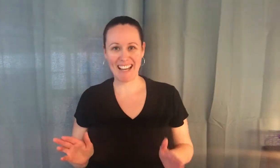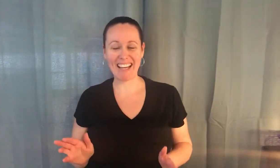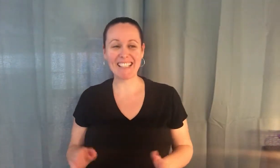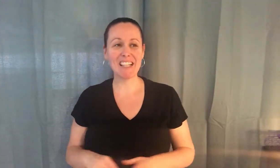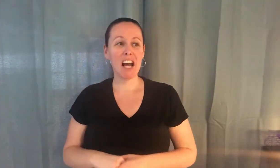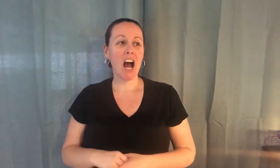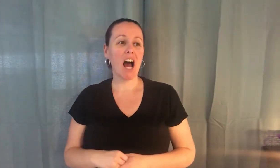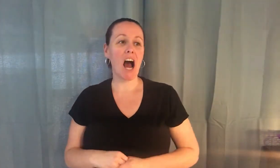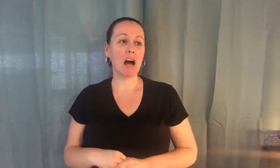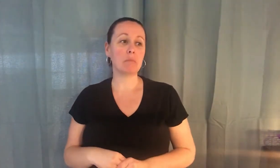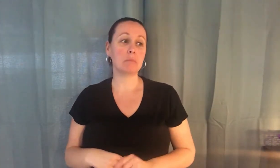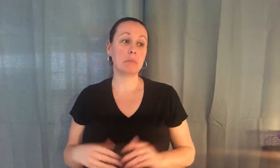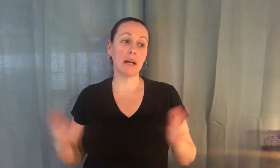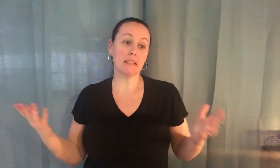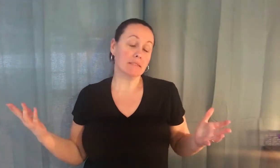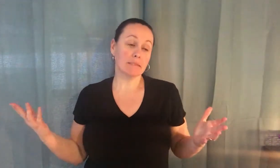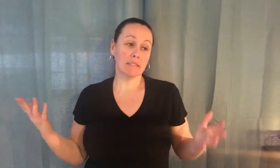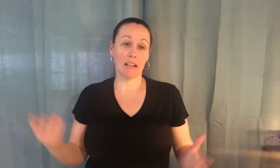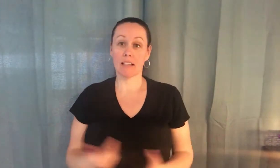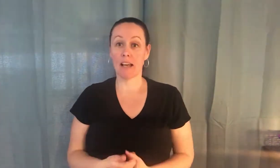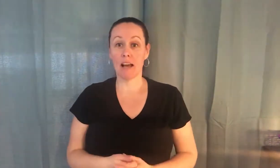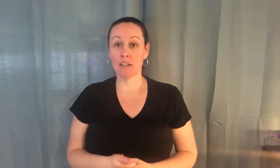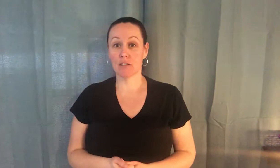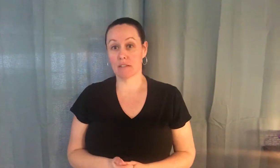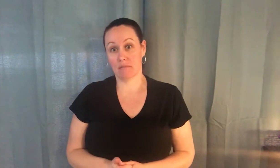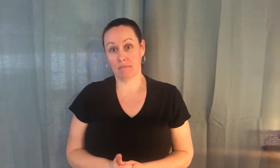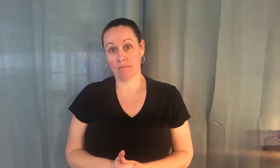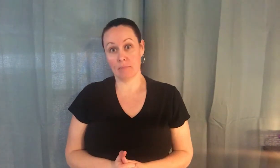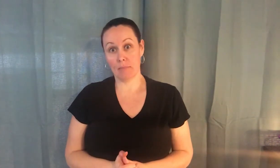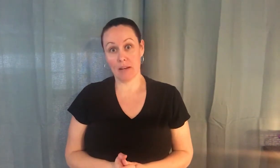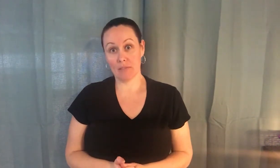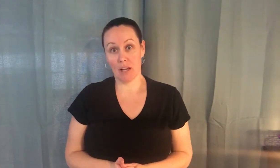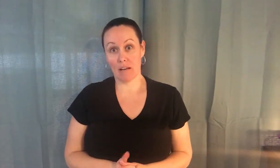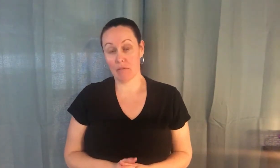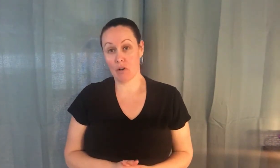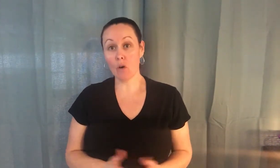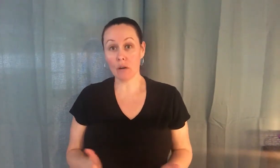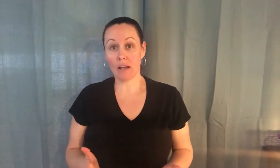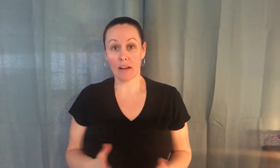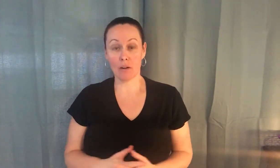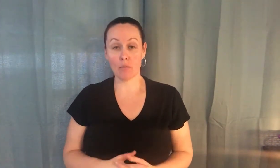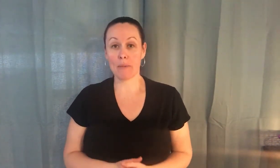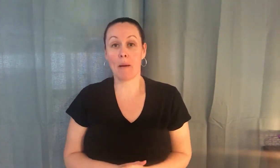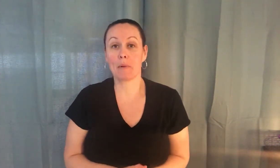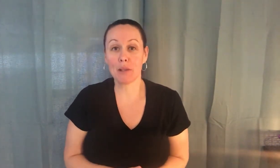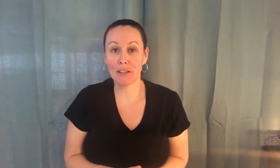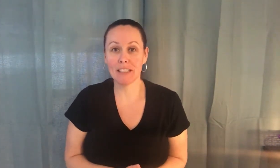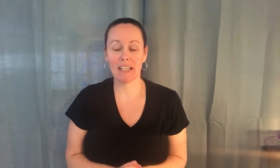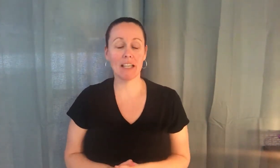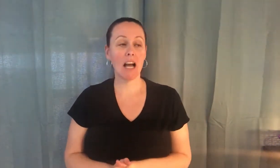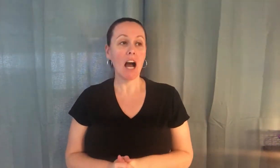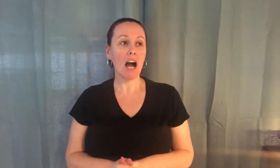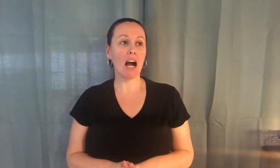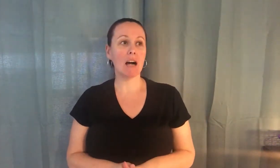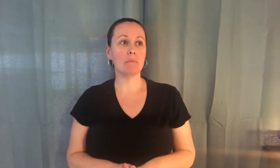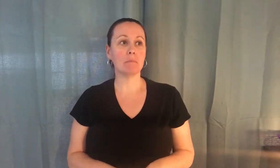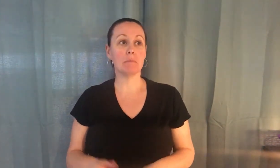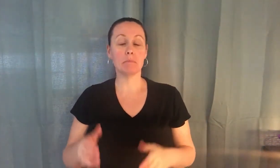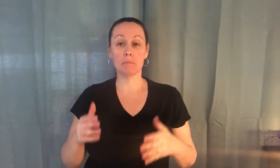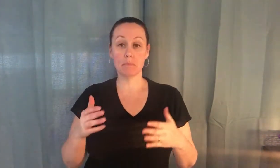sign, but then again, I just might have not never known it. I don't remember learning it, but